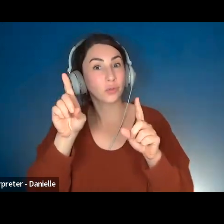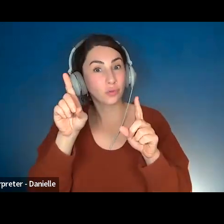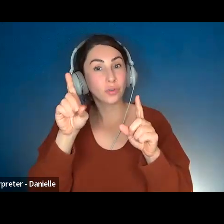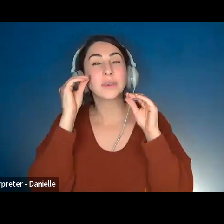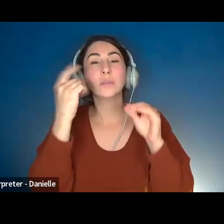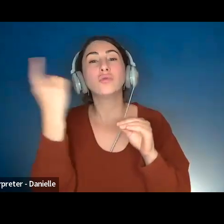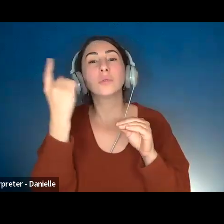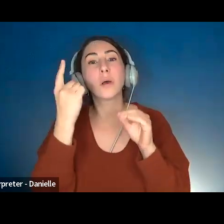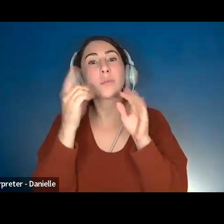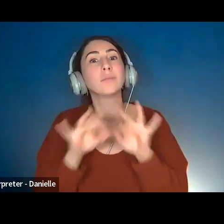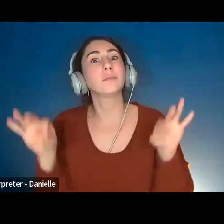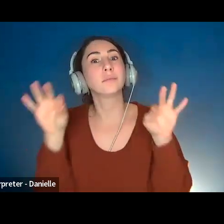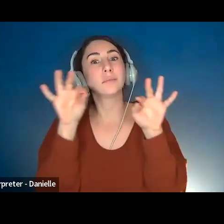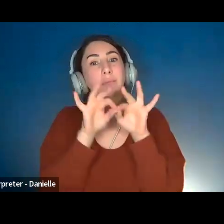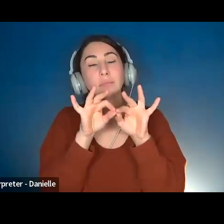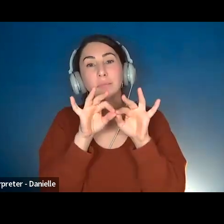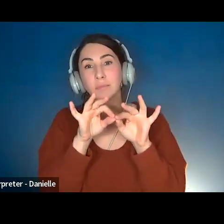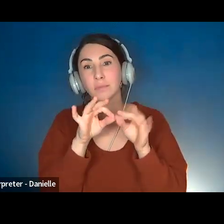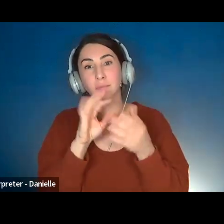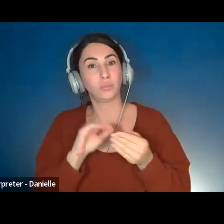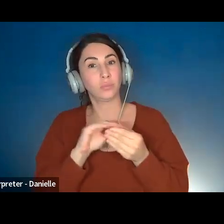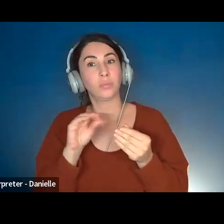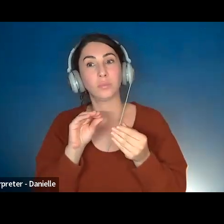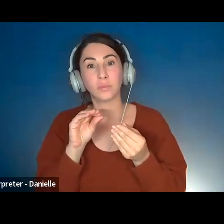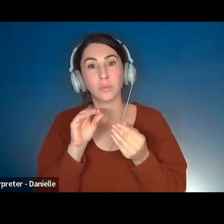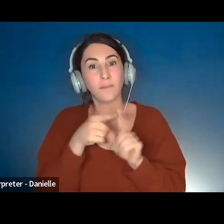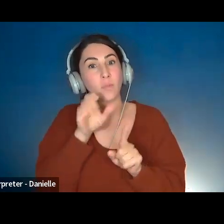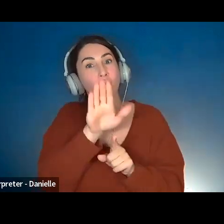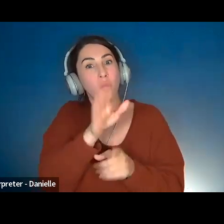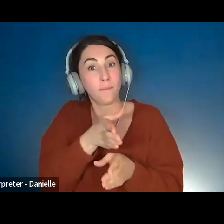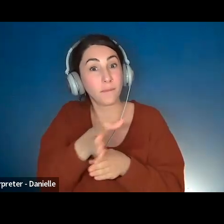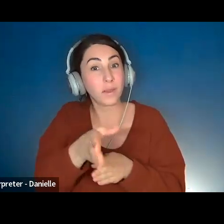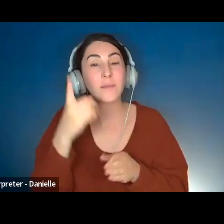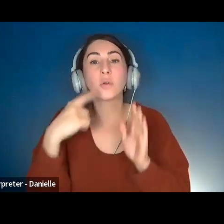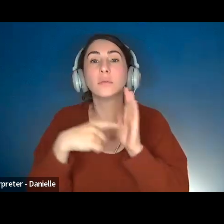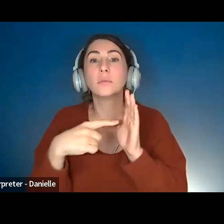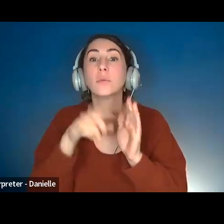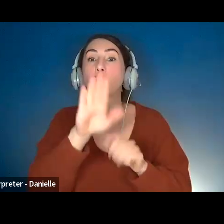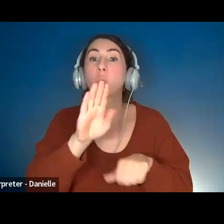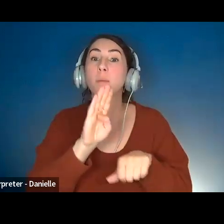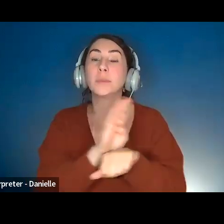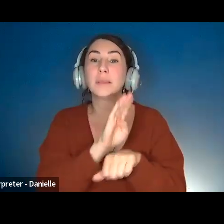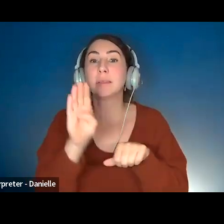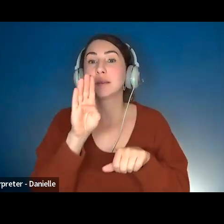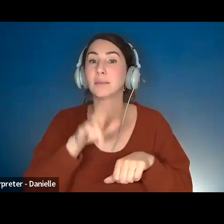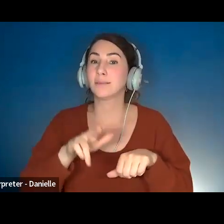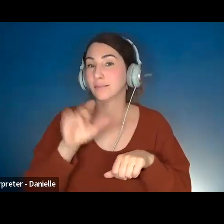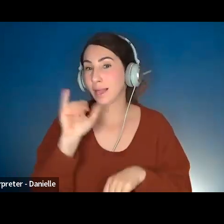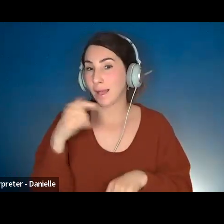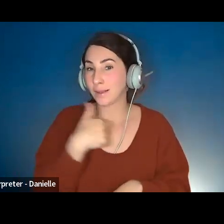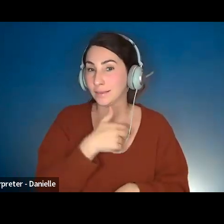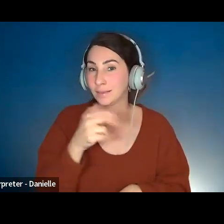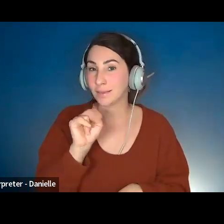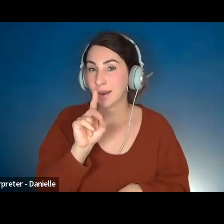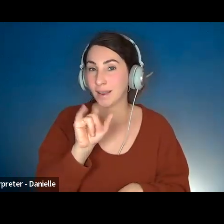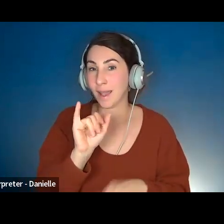or share insights from your field. For example, if your business is like the National Disability Institute Small